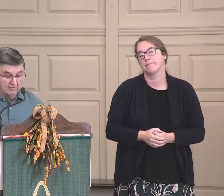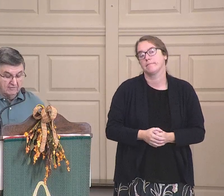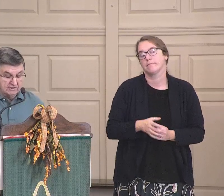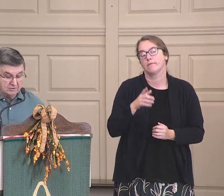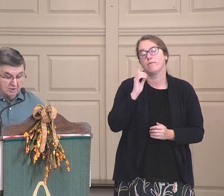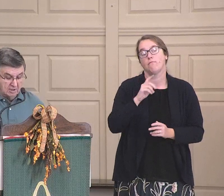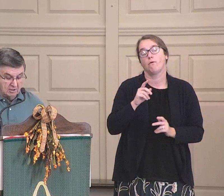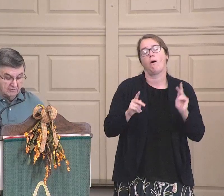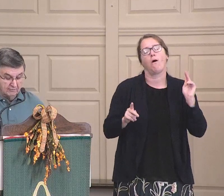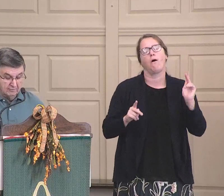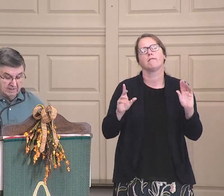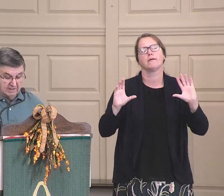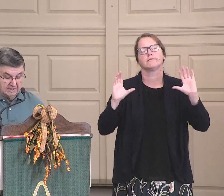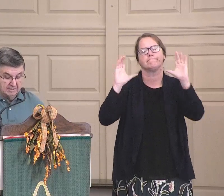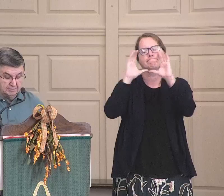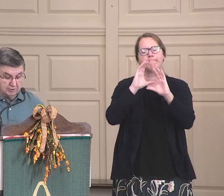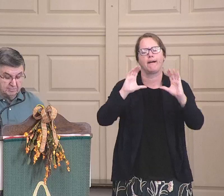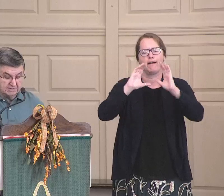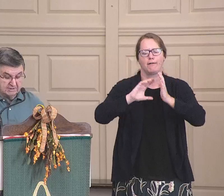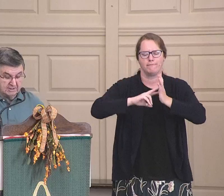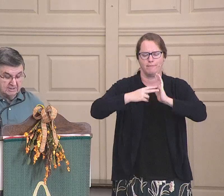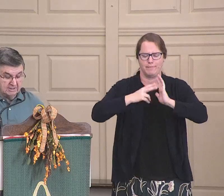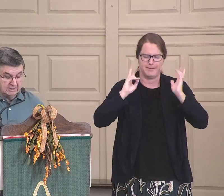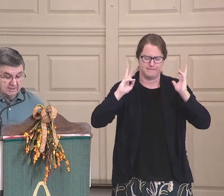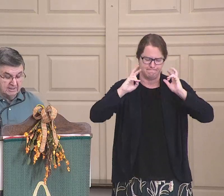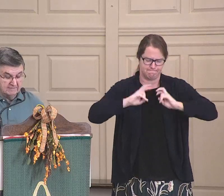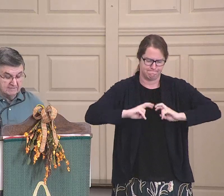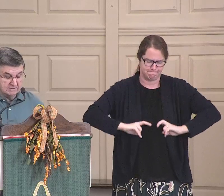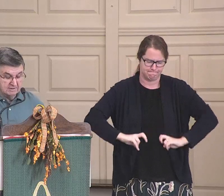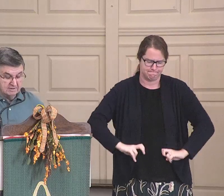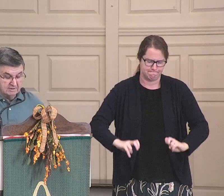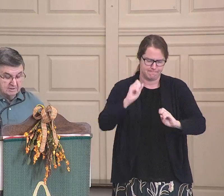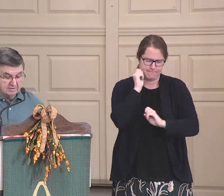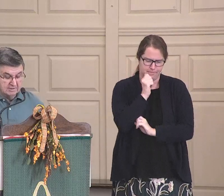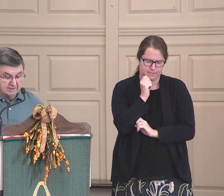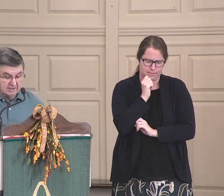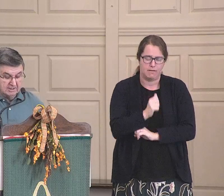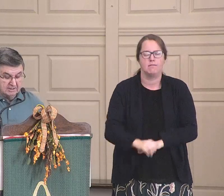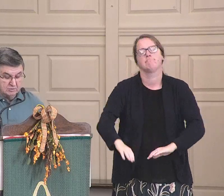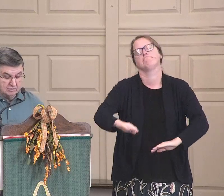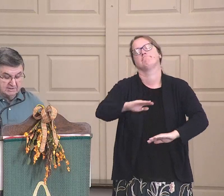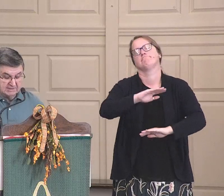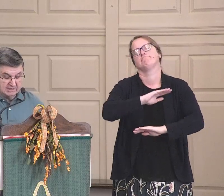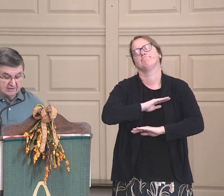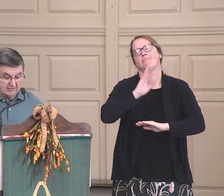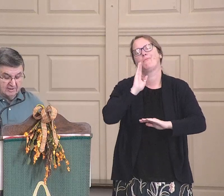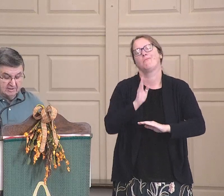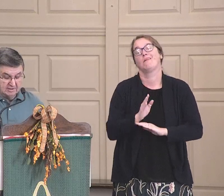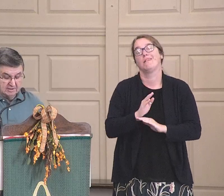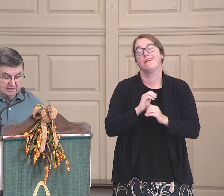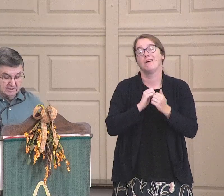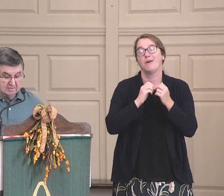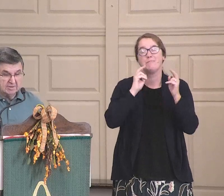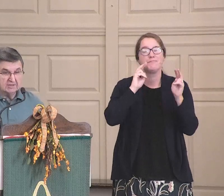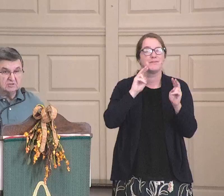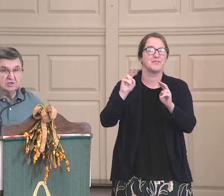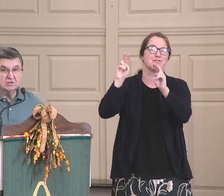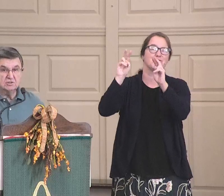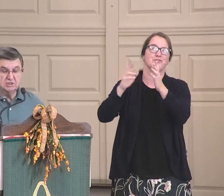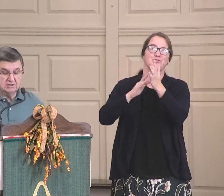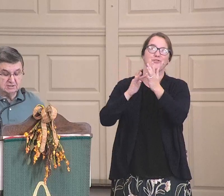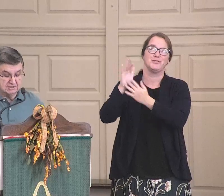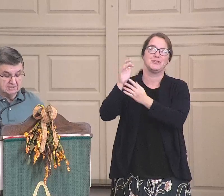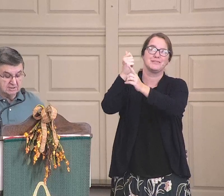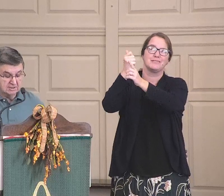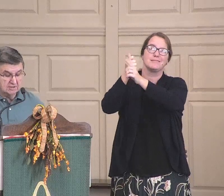For all of us who hunger for meaning and purpose in our daily lives, that our needs will be satisfied by turning